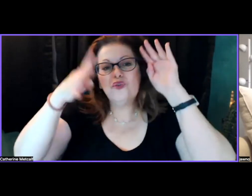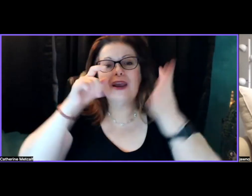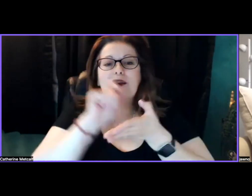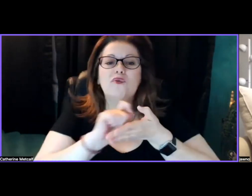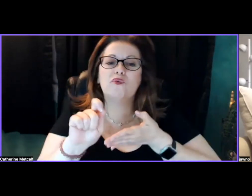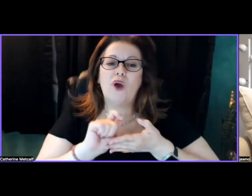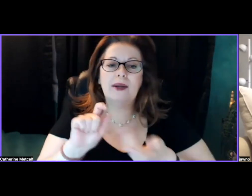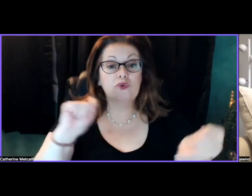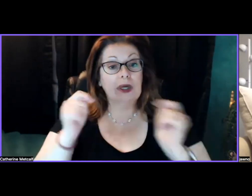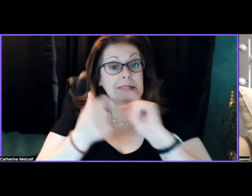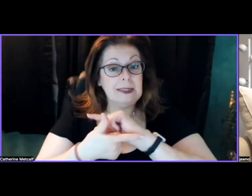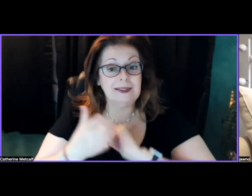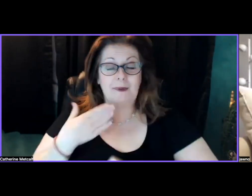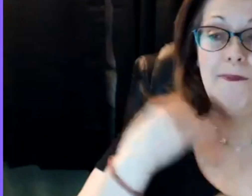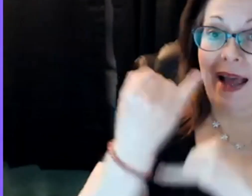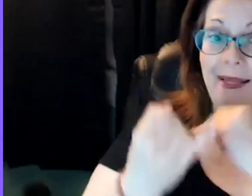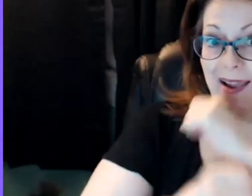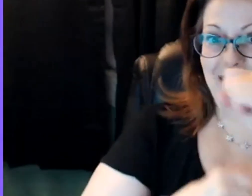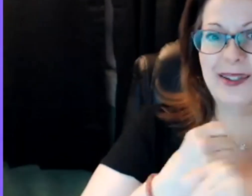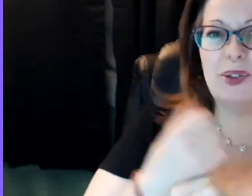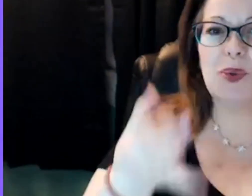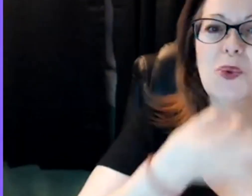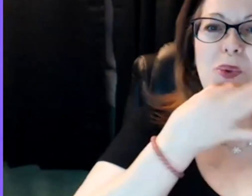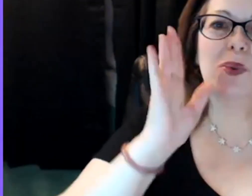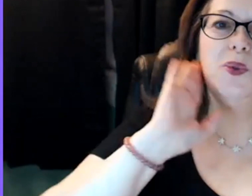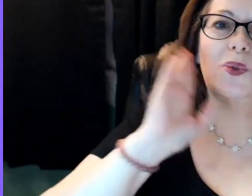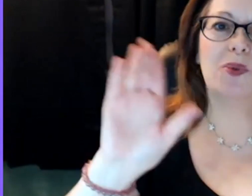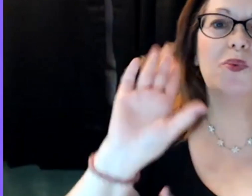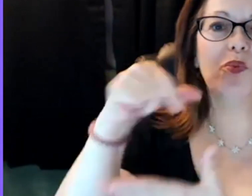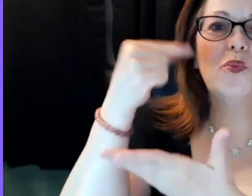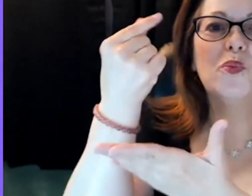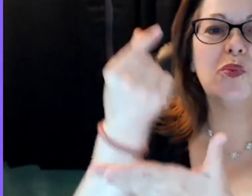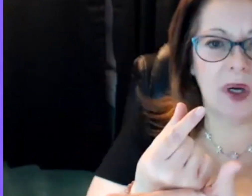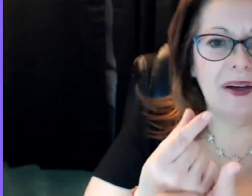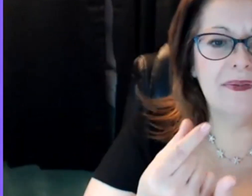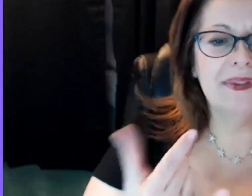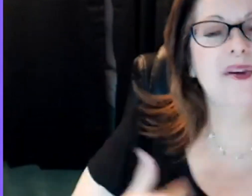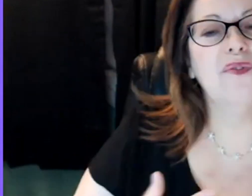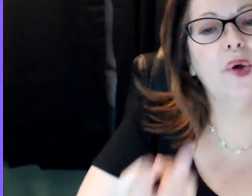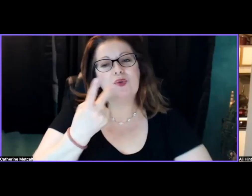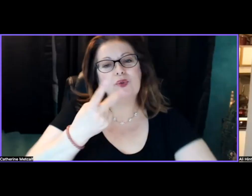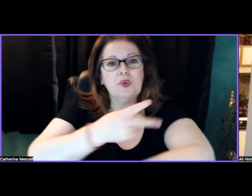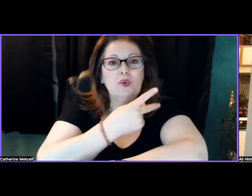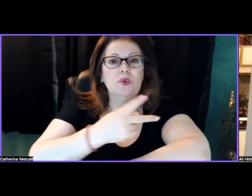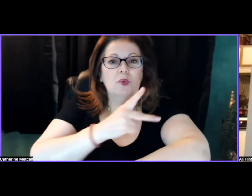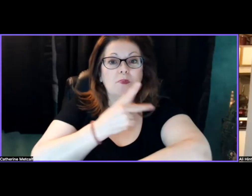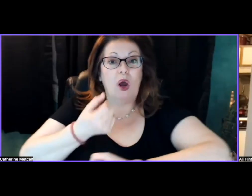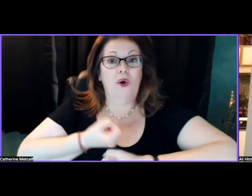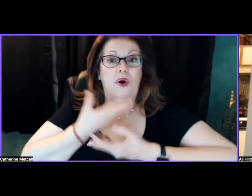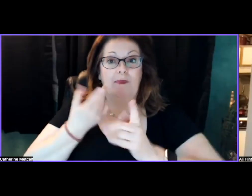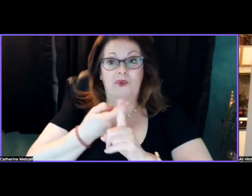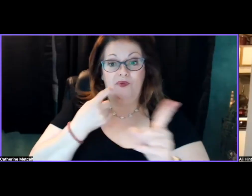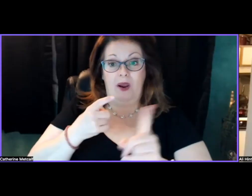is my last year, so I will be graduating soon, and I have 2 poems from my thesis to share with you today.